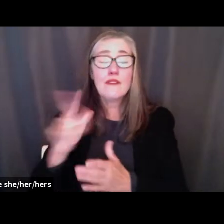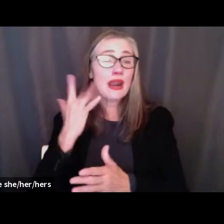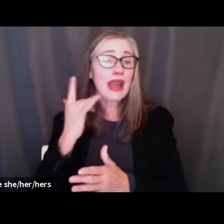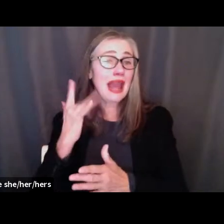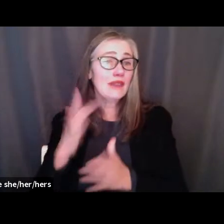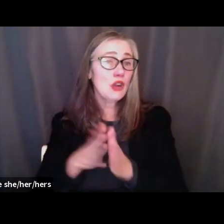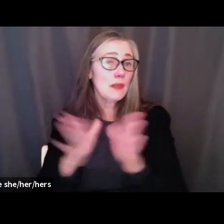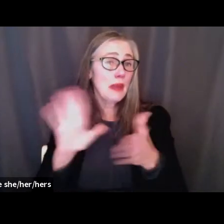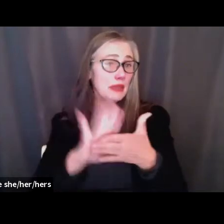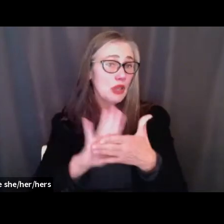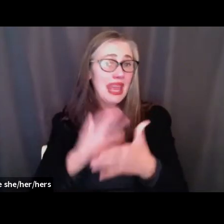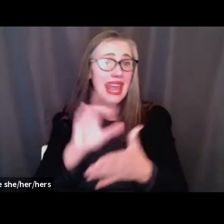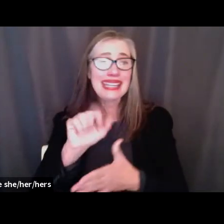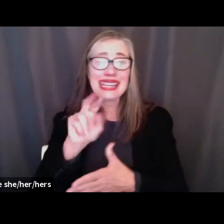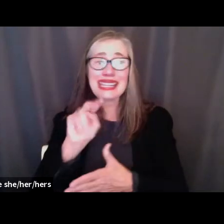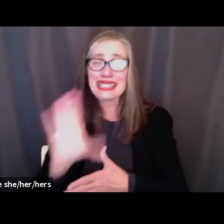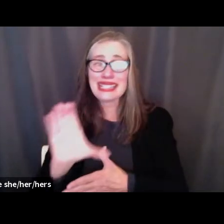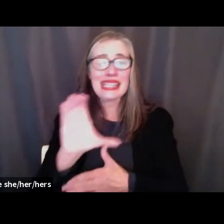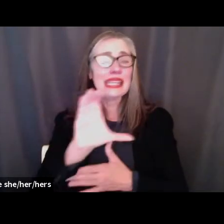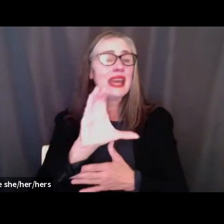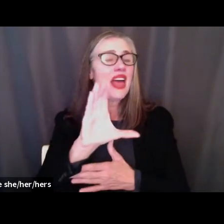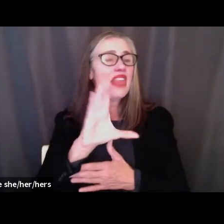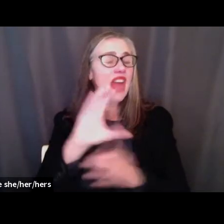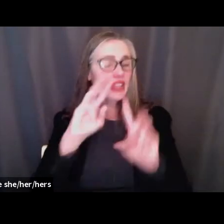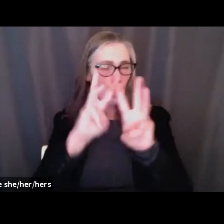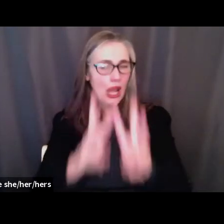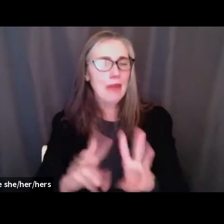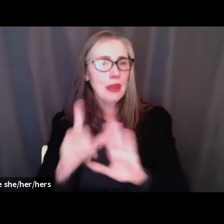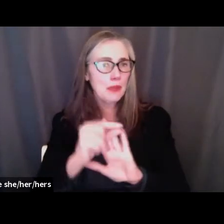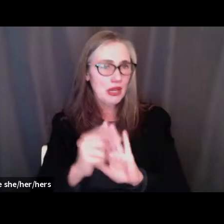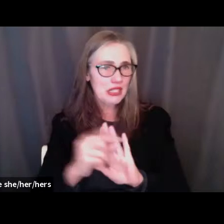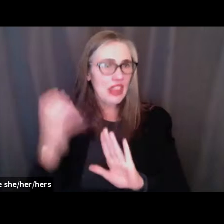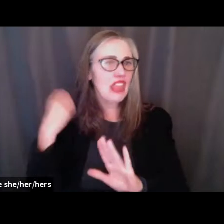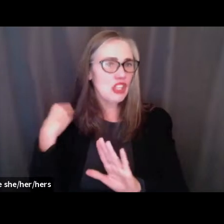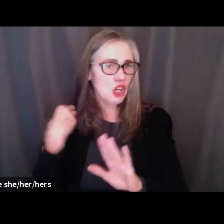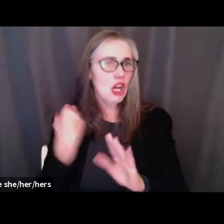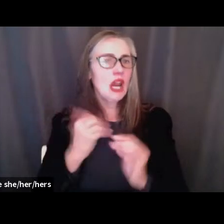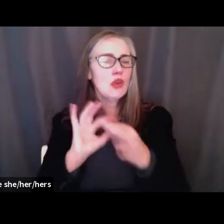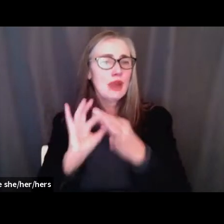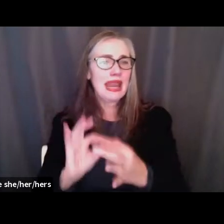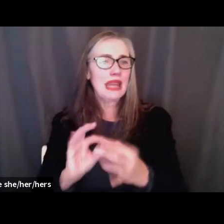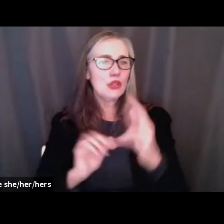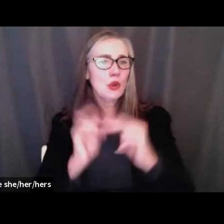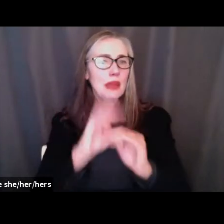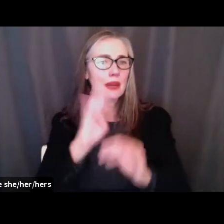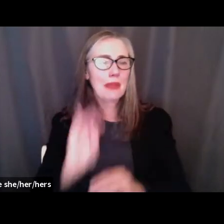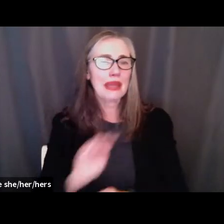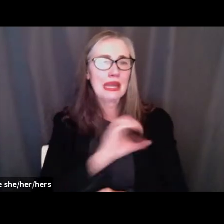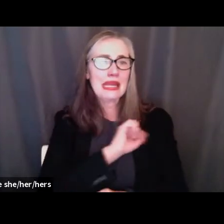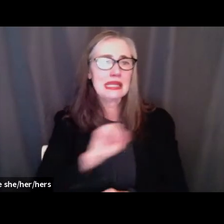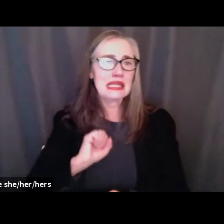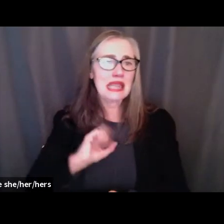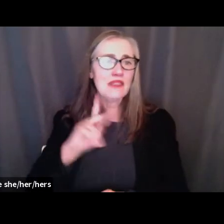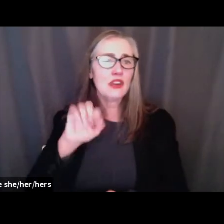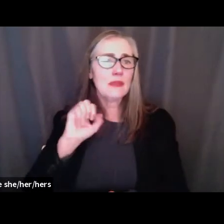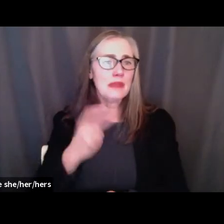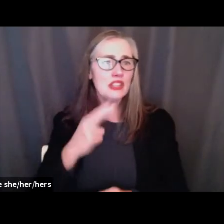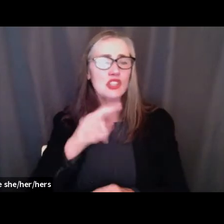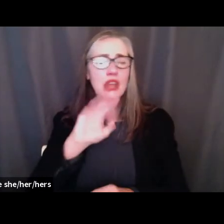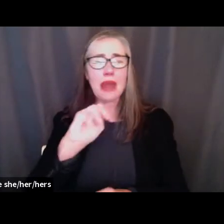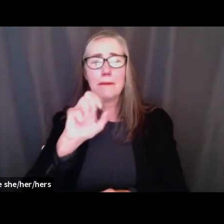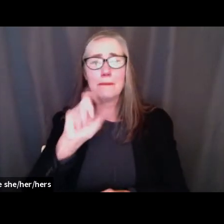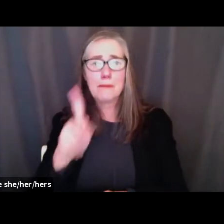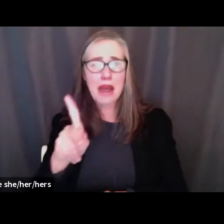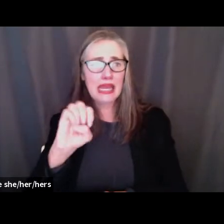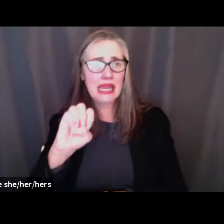and DNC Climate Crisis Council Chair on Build Back Better. Presenters were Senator David Min and Mike McGuire.